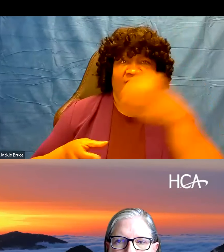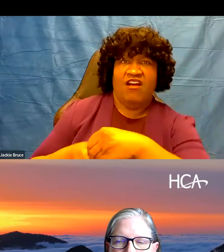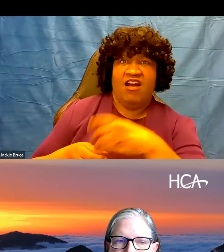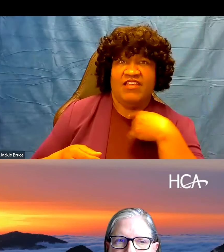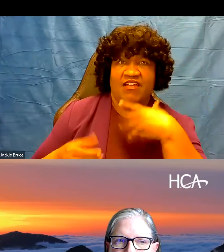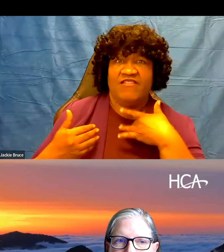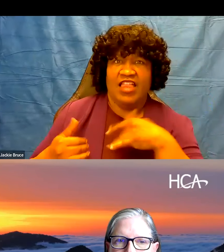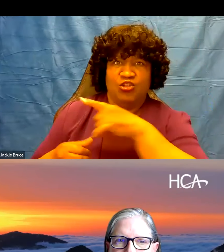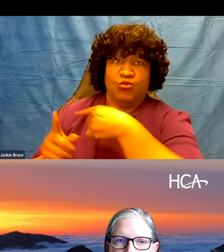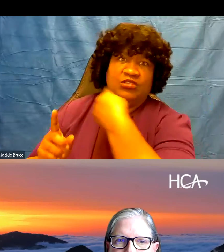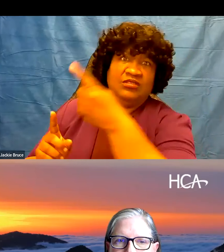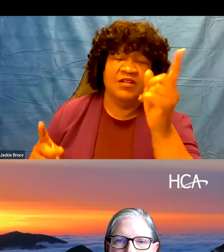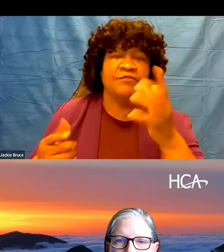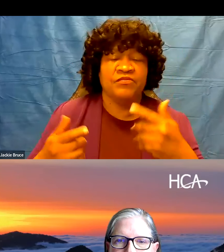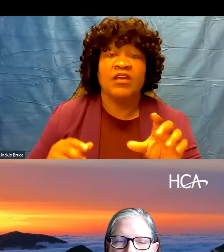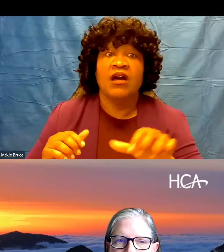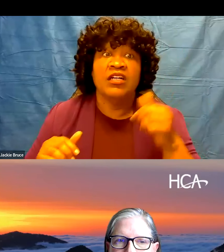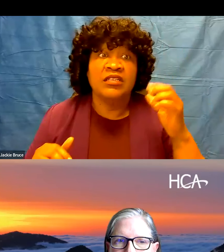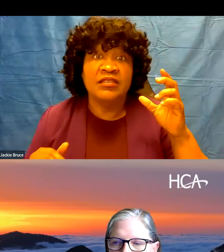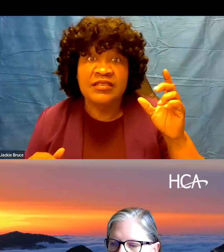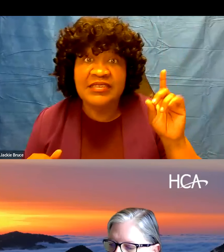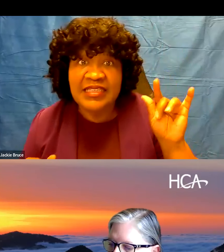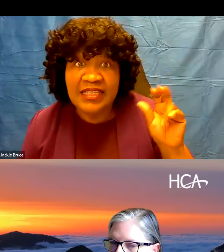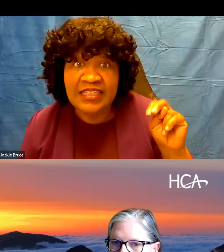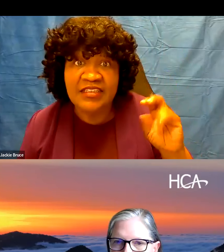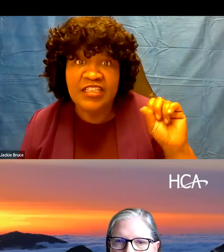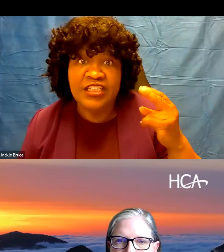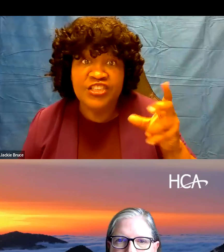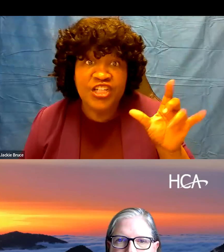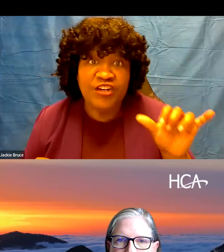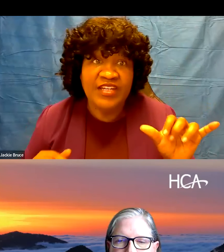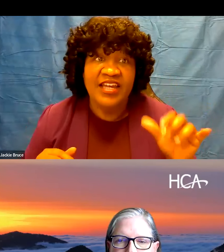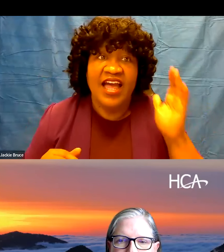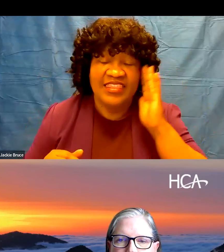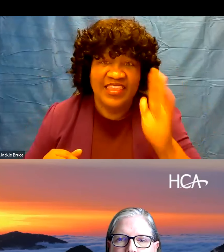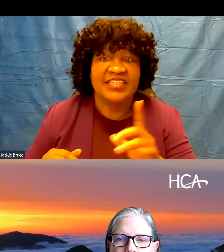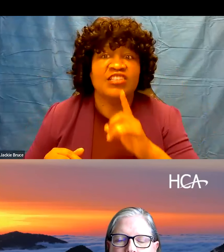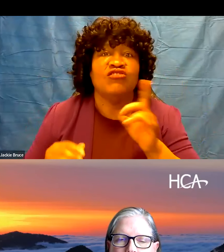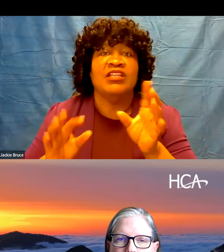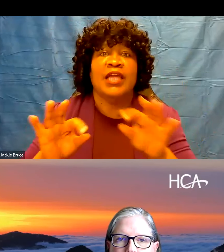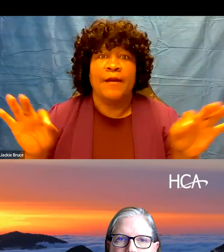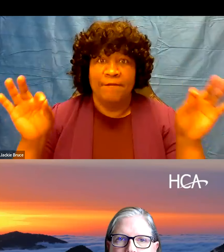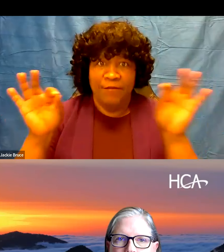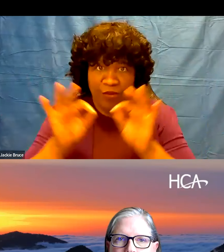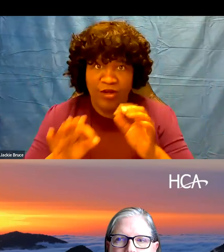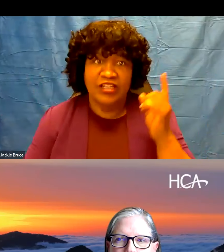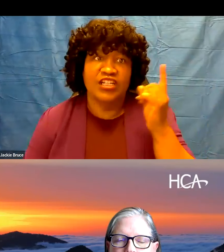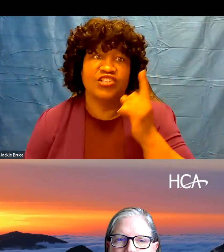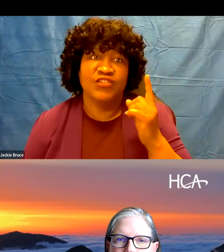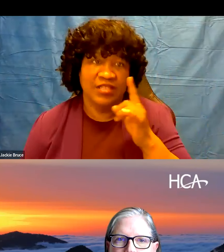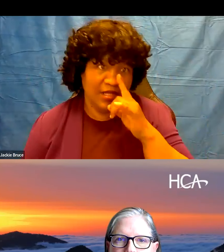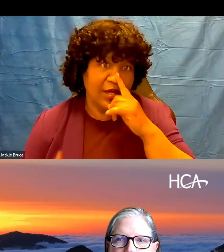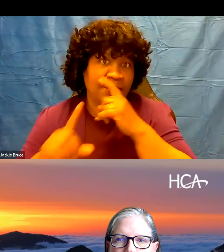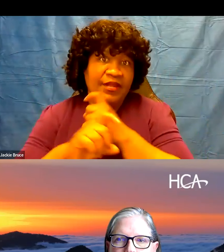Dylan and Sherry and other folks who've been sending me chats, I think this is probably going to be a really important consideration and complexity for